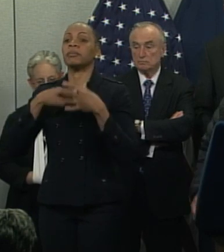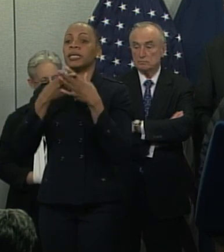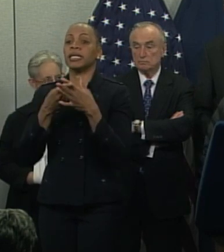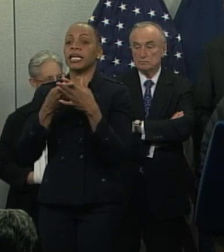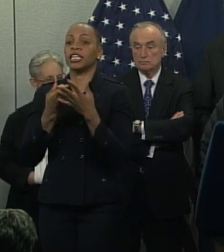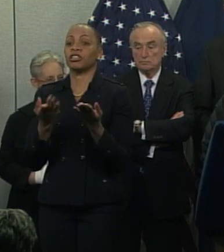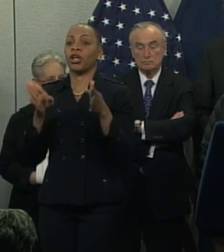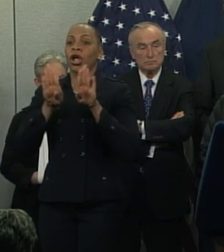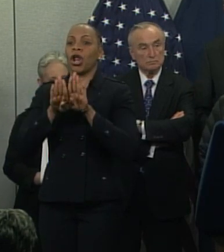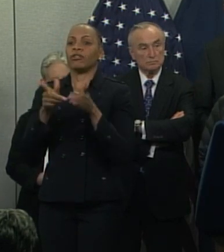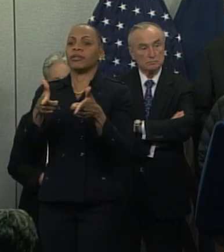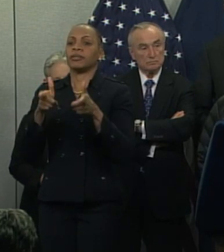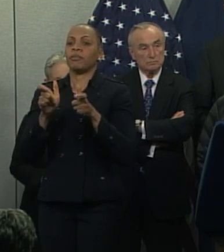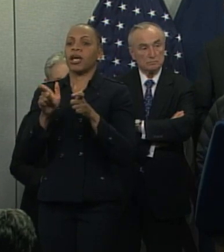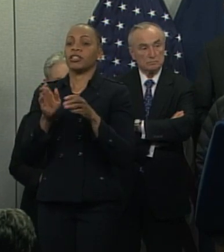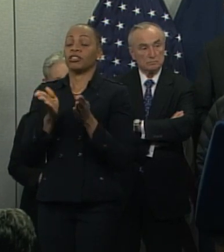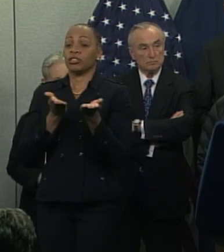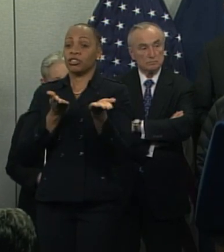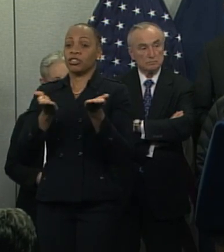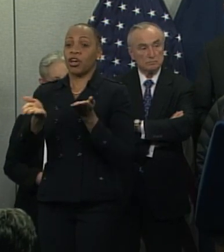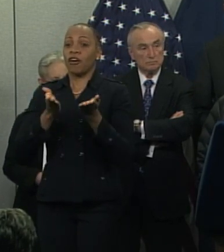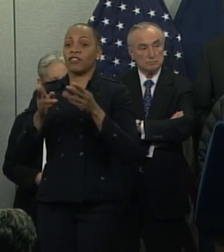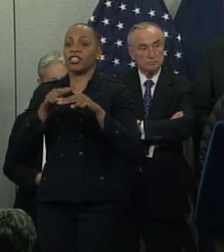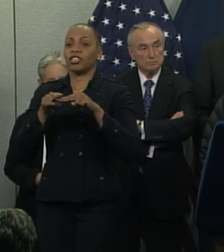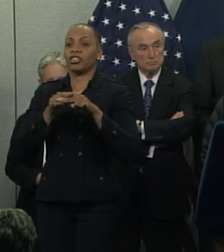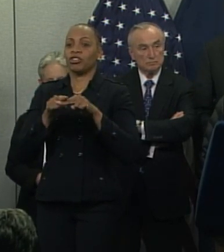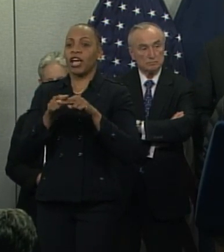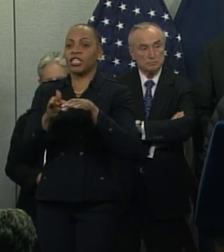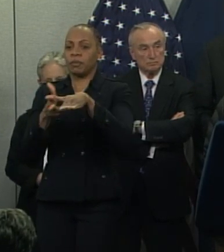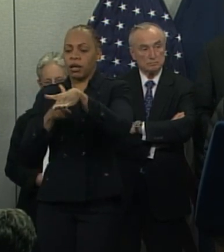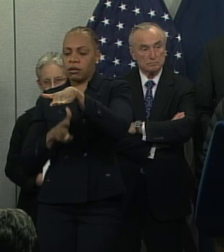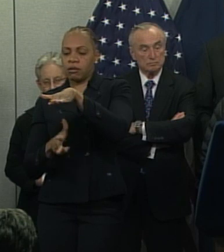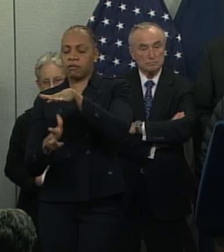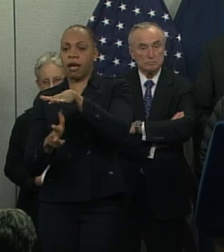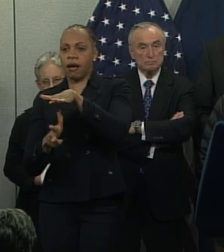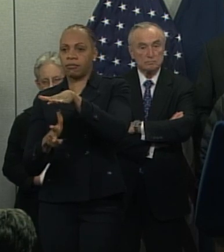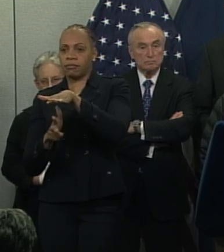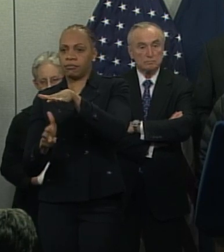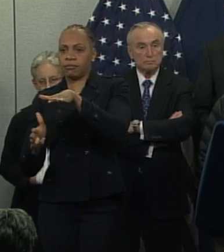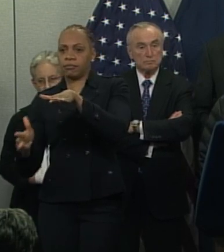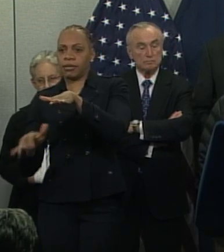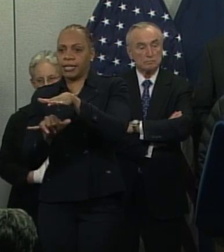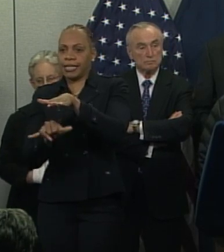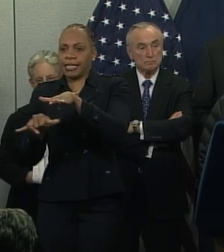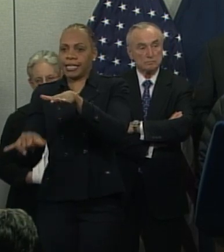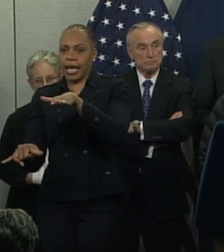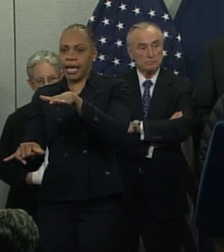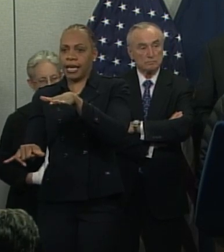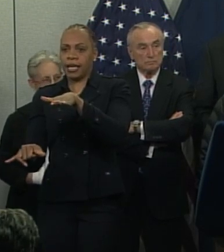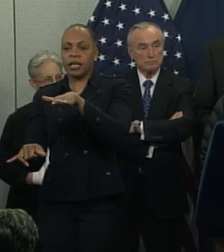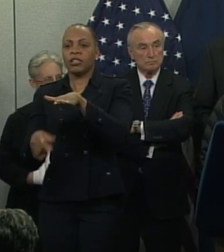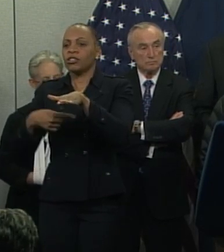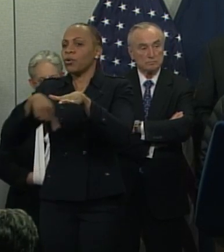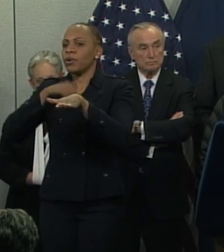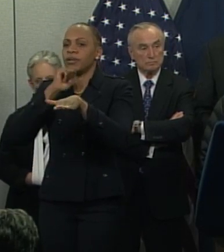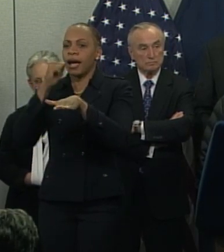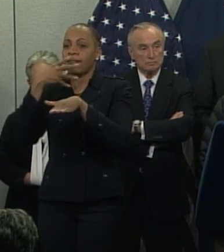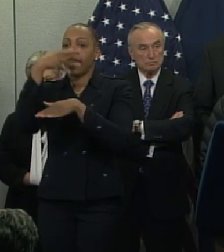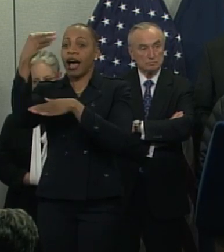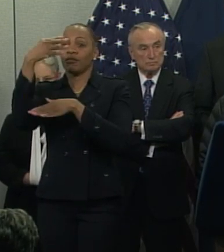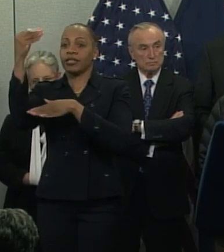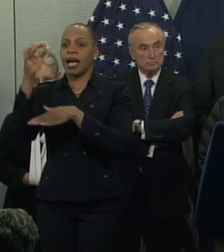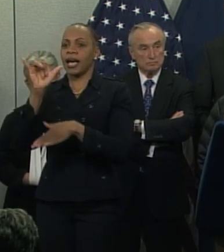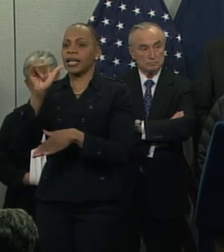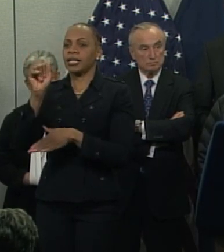the express service, those trains will be laid up underground this evening. So we will not put them in yards. We will lay them